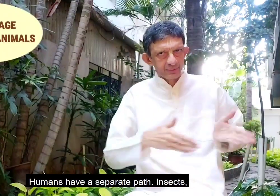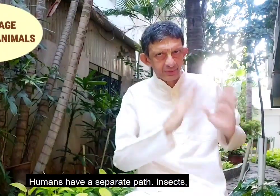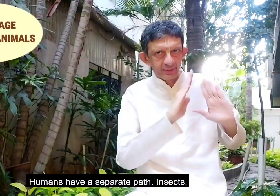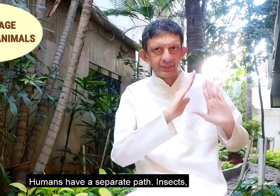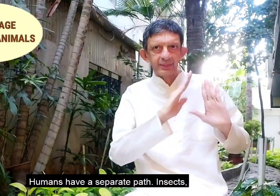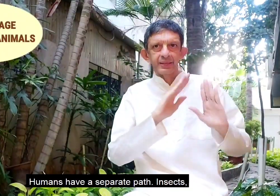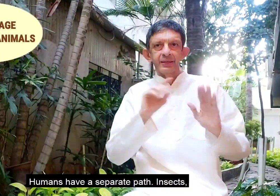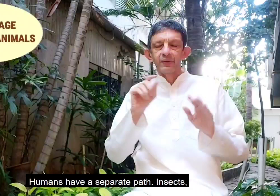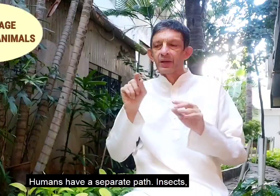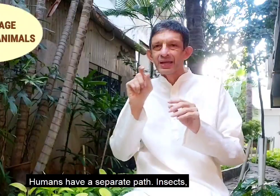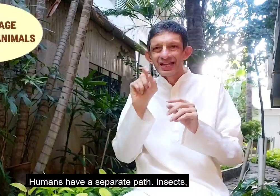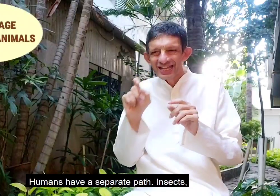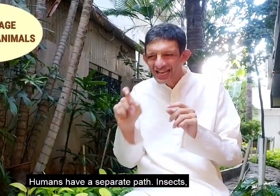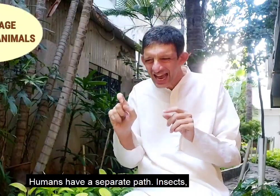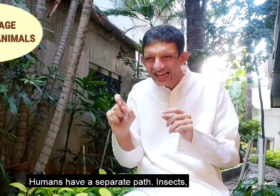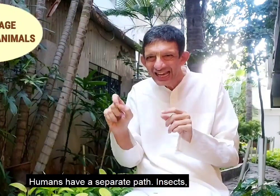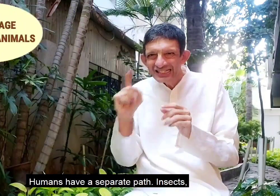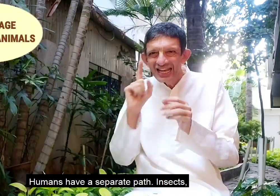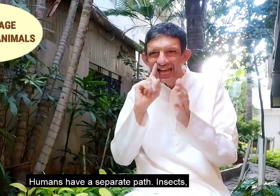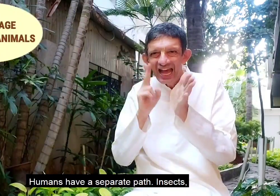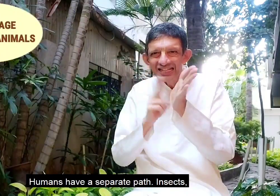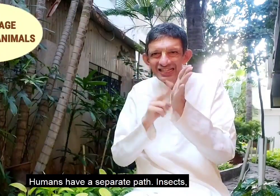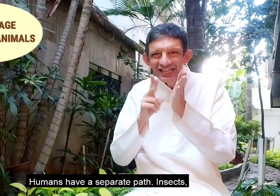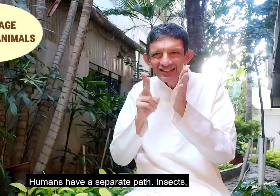Humans have a separate path. Insects.